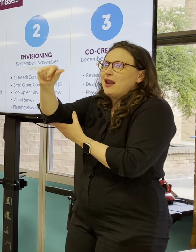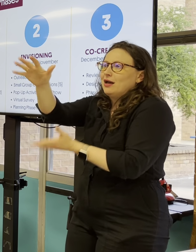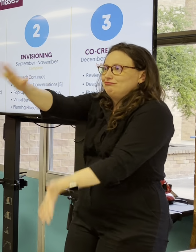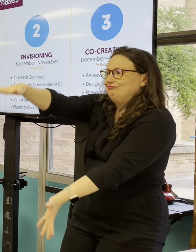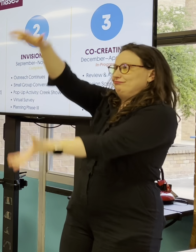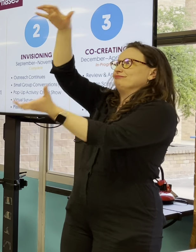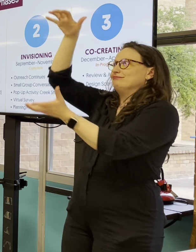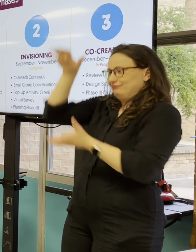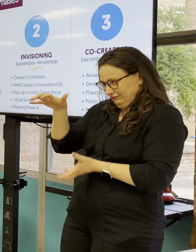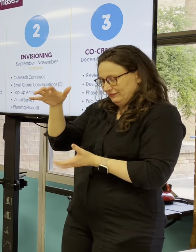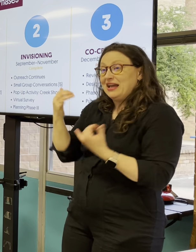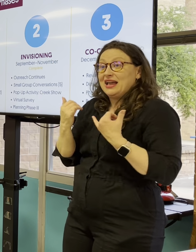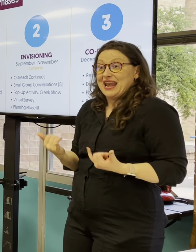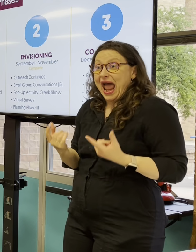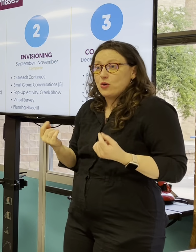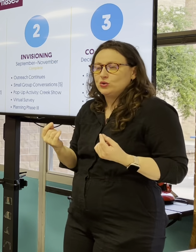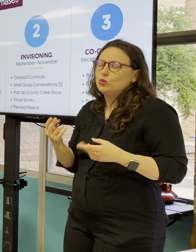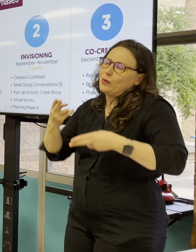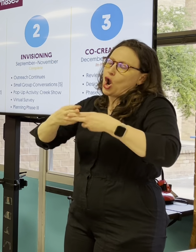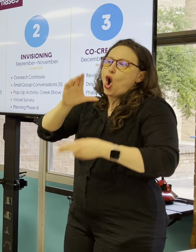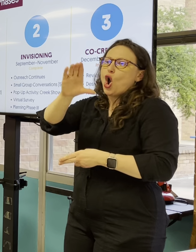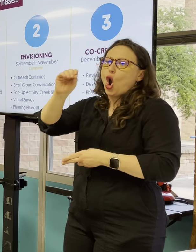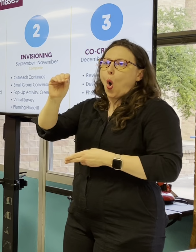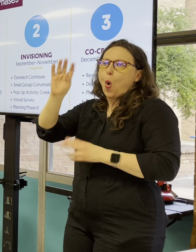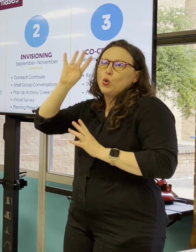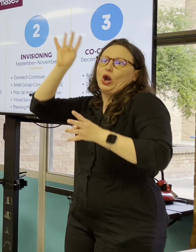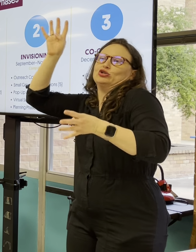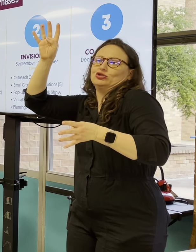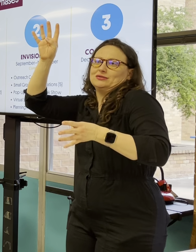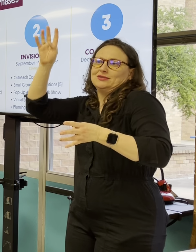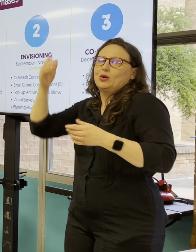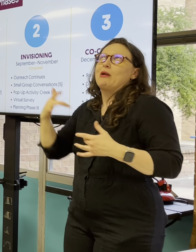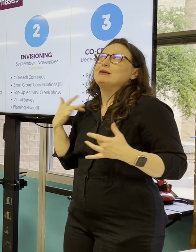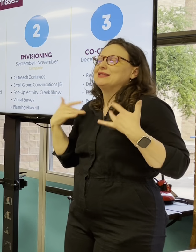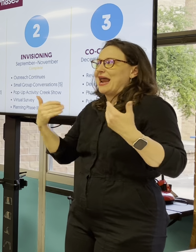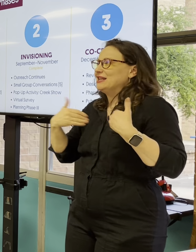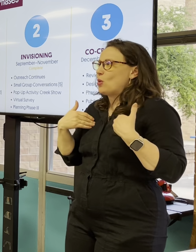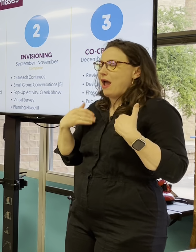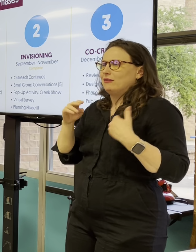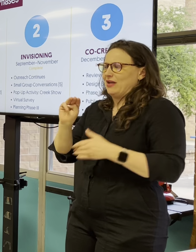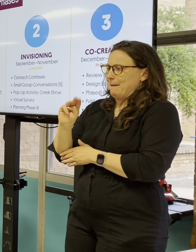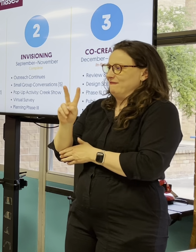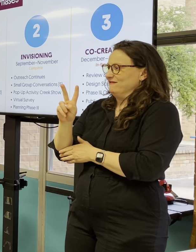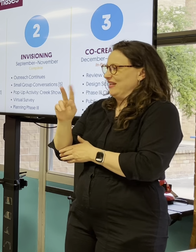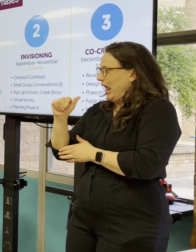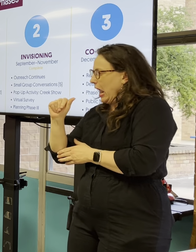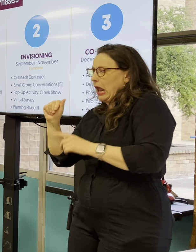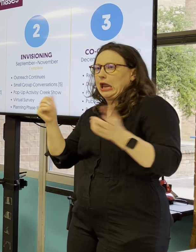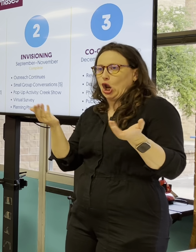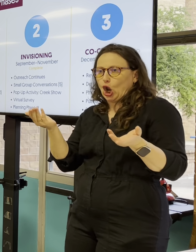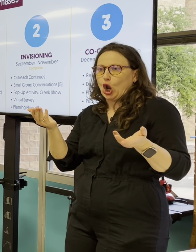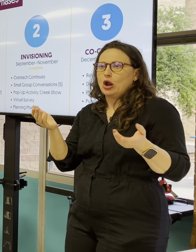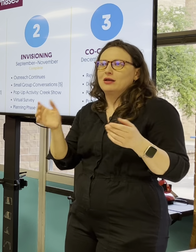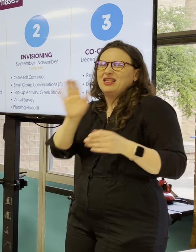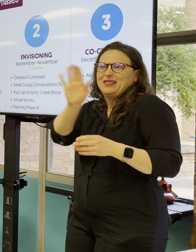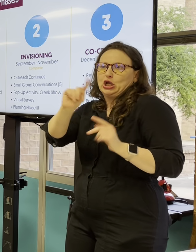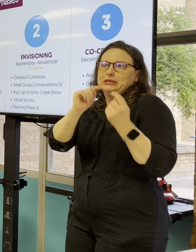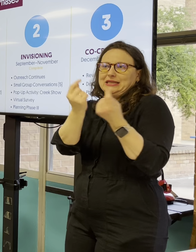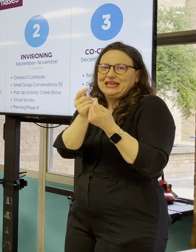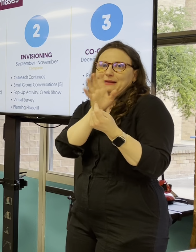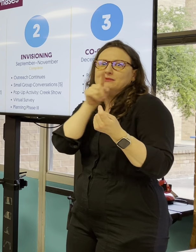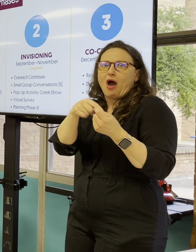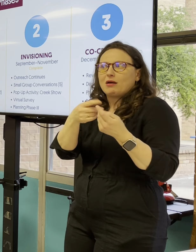at a stage where we call co-creation, which we're very excited to have MVVA here and their team to talk to you about what it's gonna look like, what are